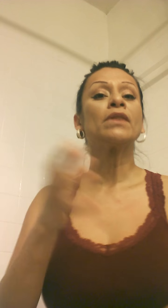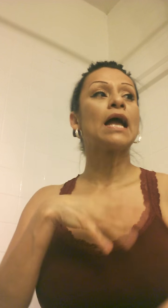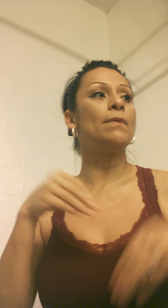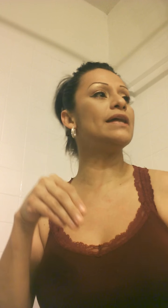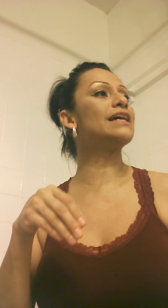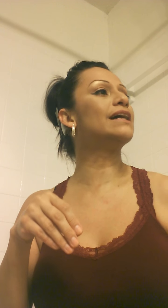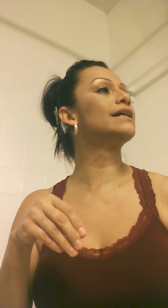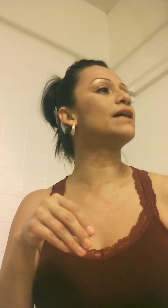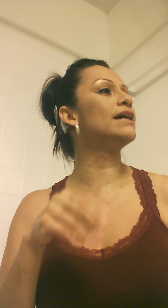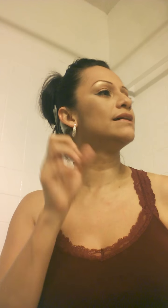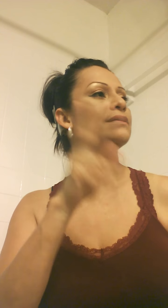Anyway, I guess you can.